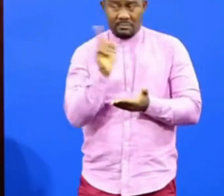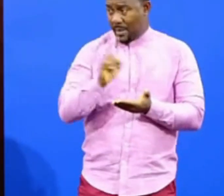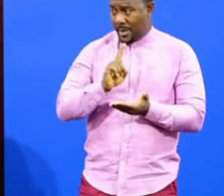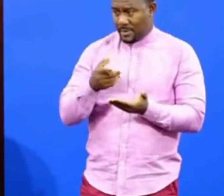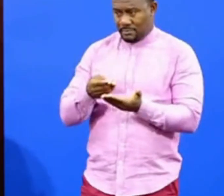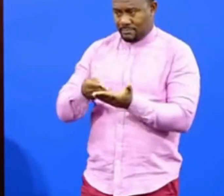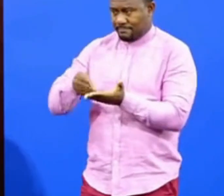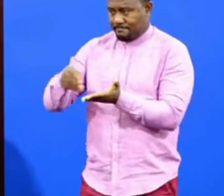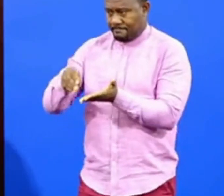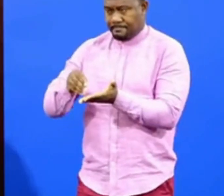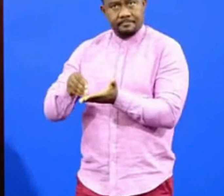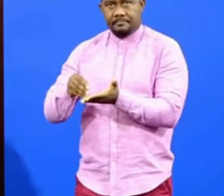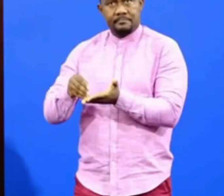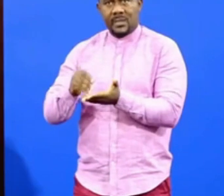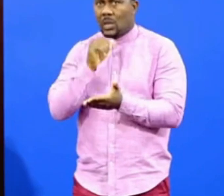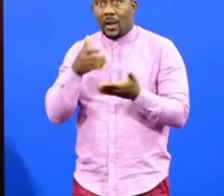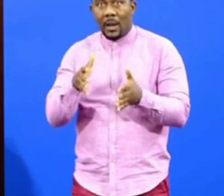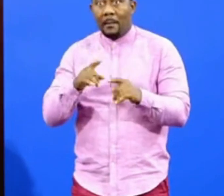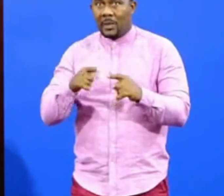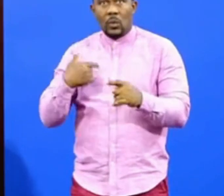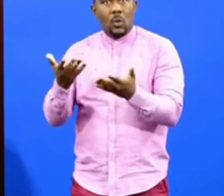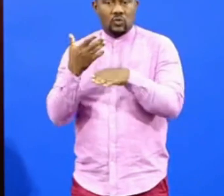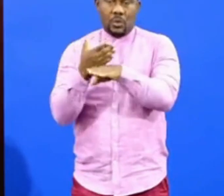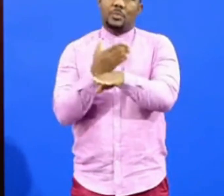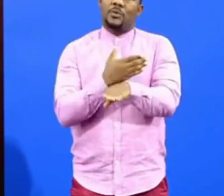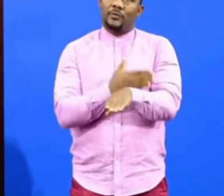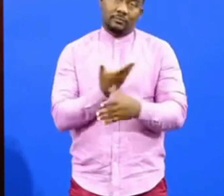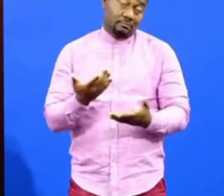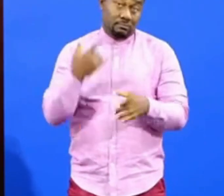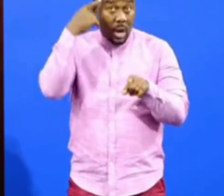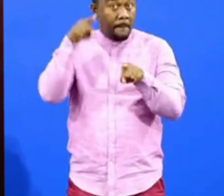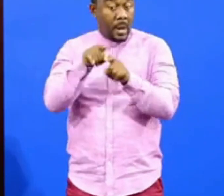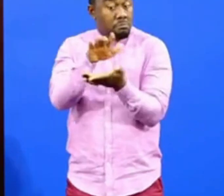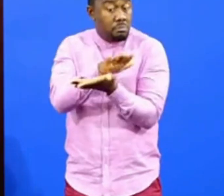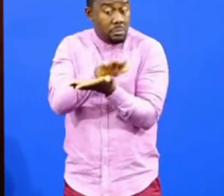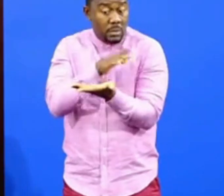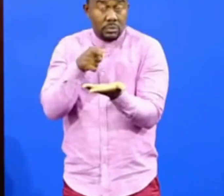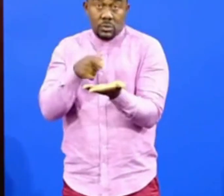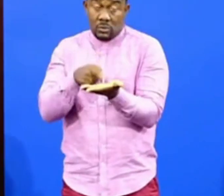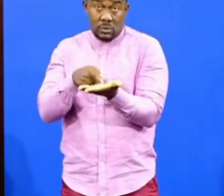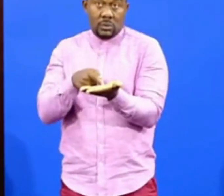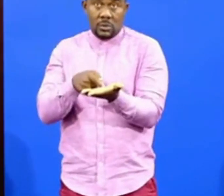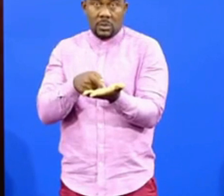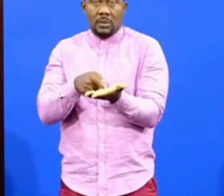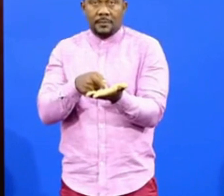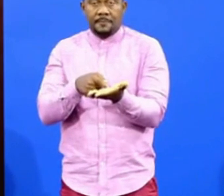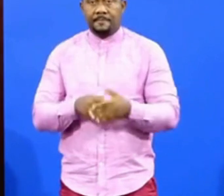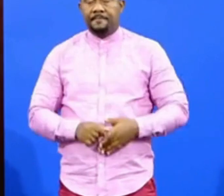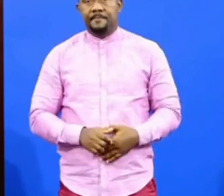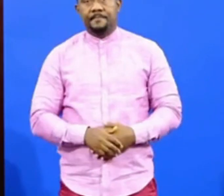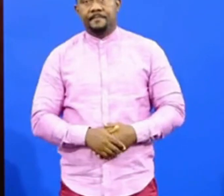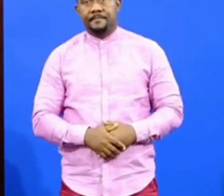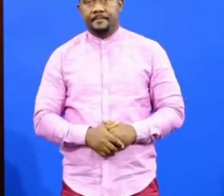single commodity that is sold is done through a contract and it is enforceable. So there's no more defaults in that